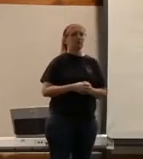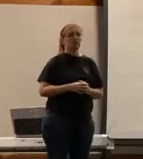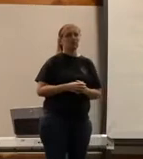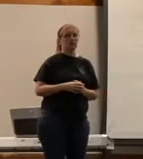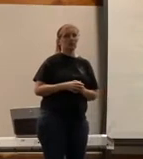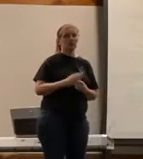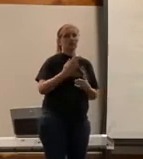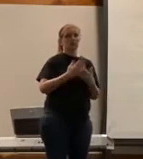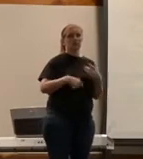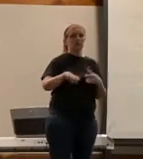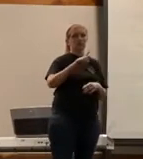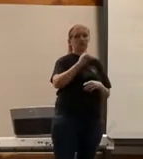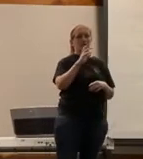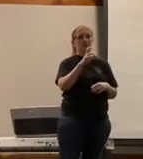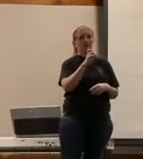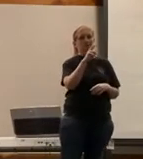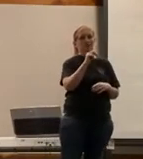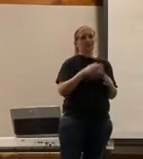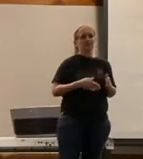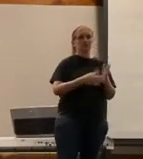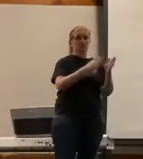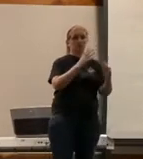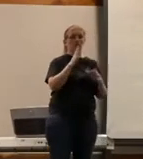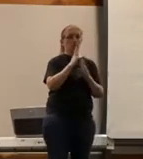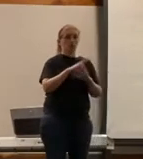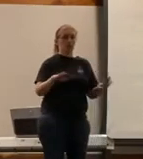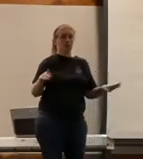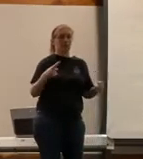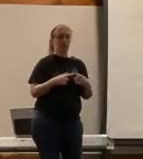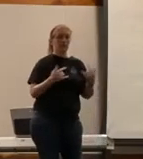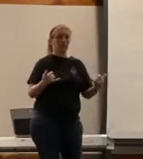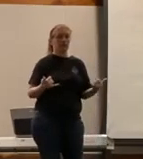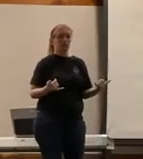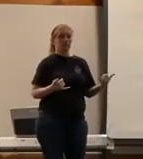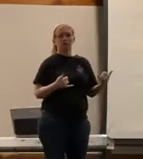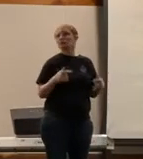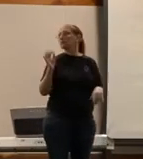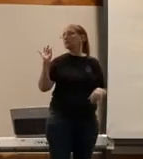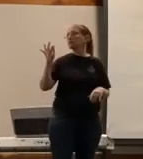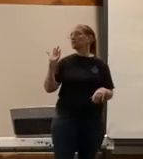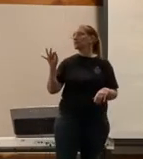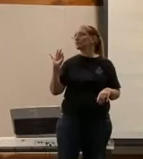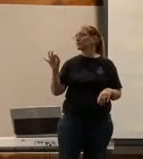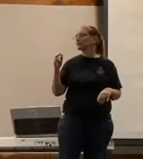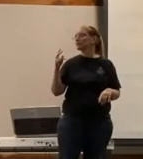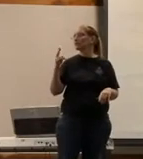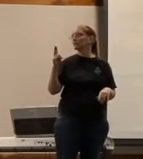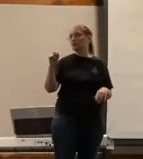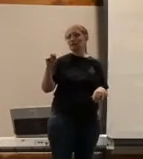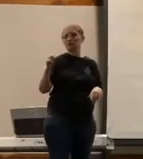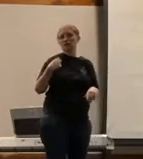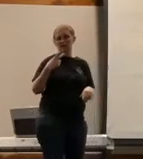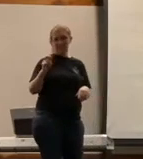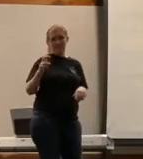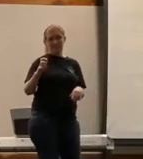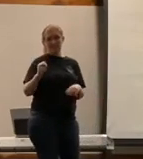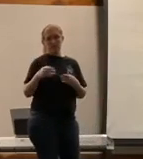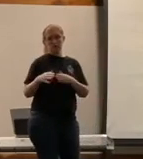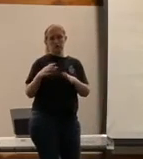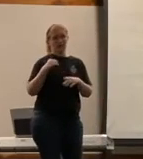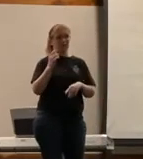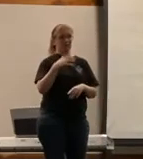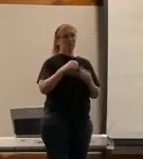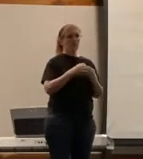Because some of you who are on Eden Street are quiet right now. Pastor Jason, you're right, man. I find myself angry, Lord. I can't hear